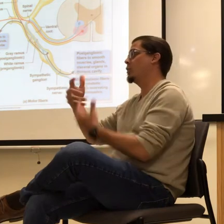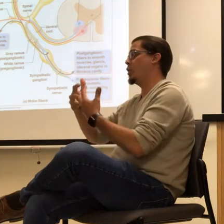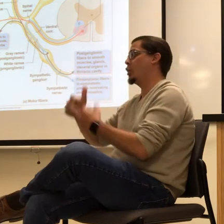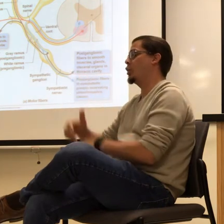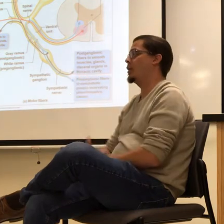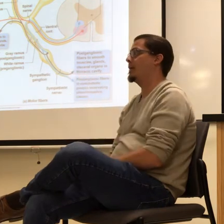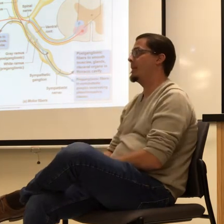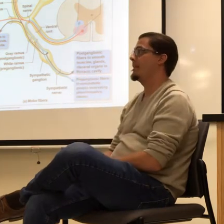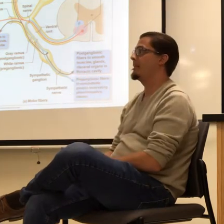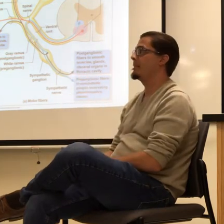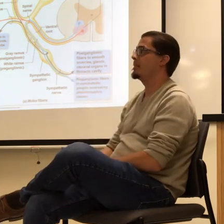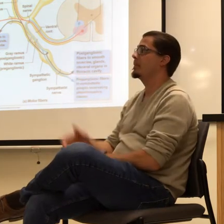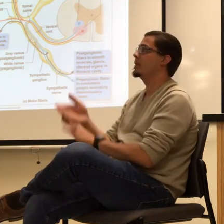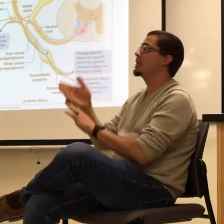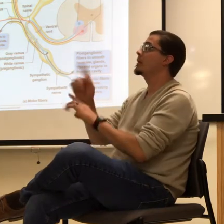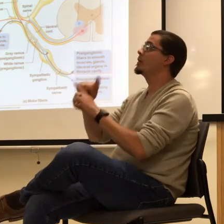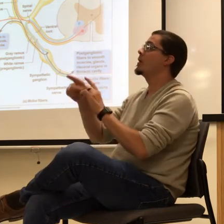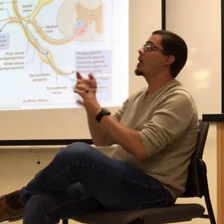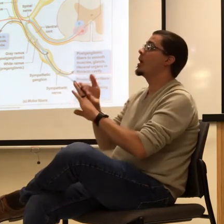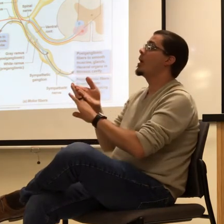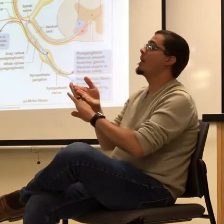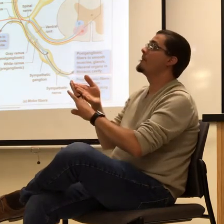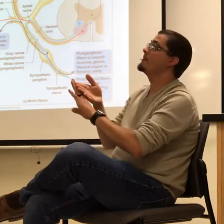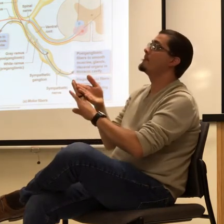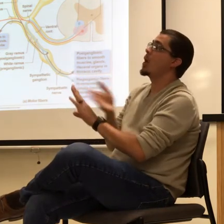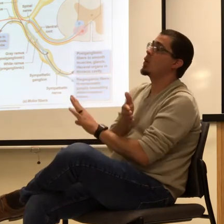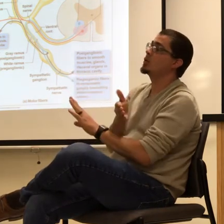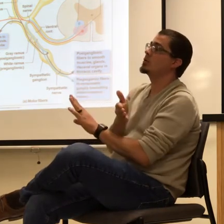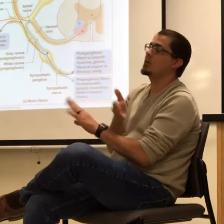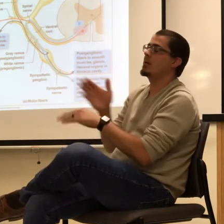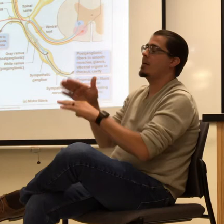visceral motor, but postganglionic.